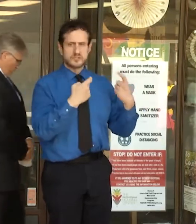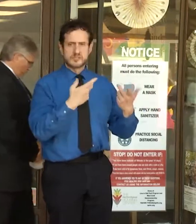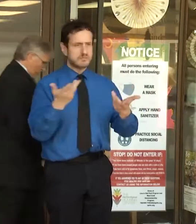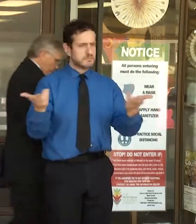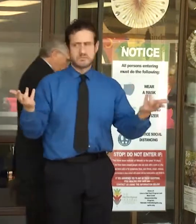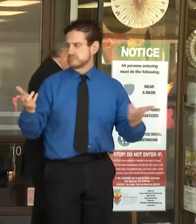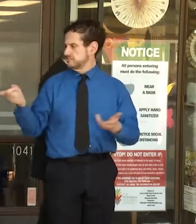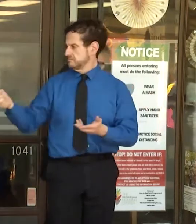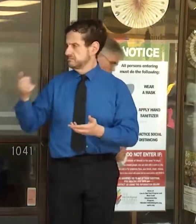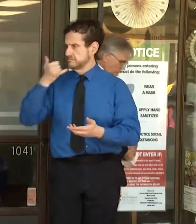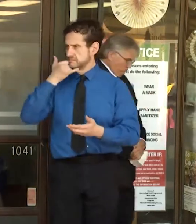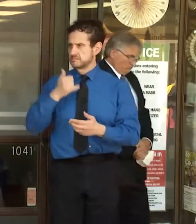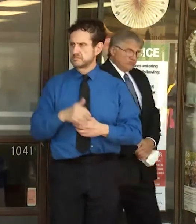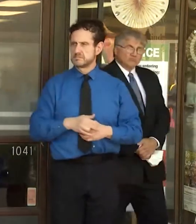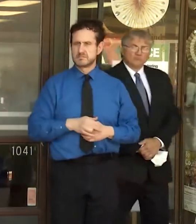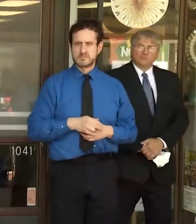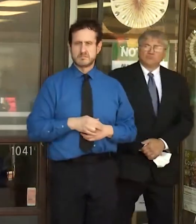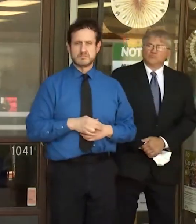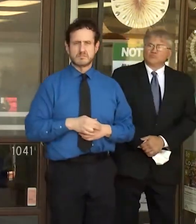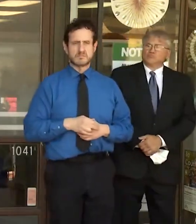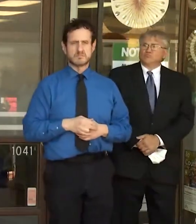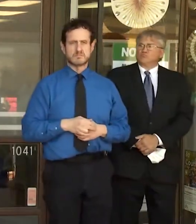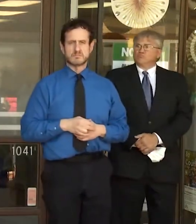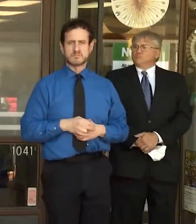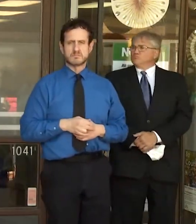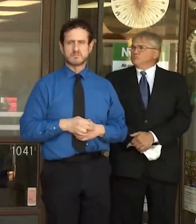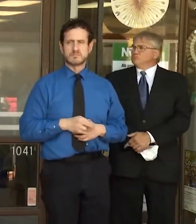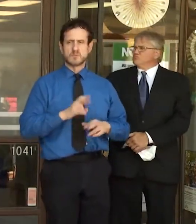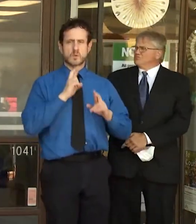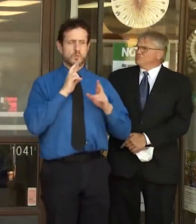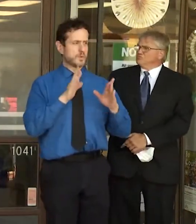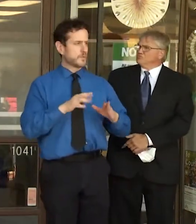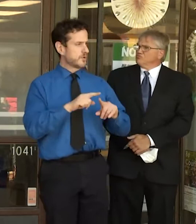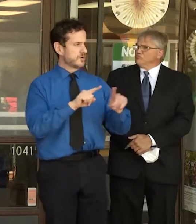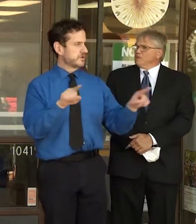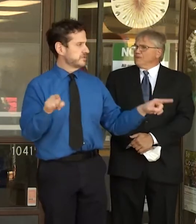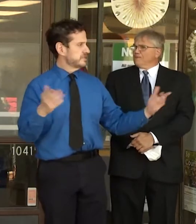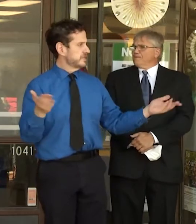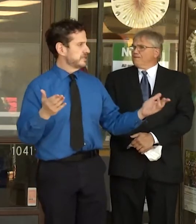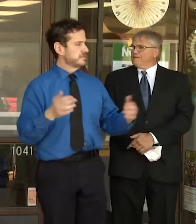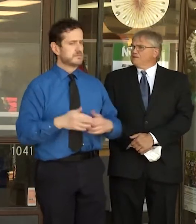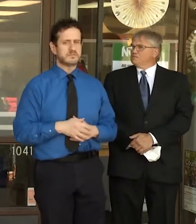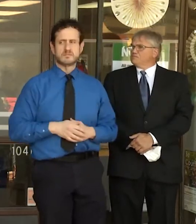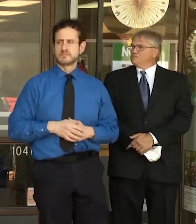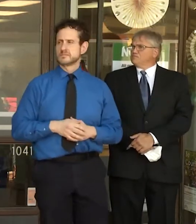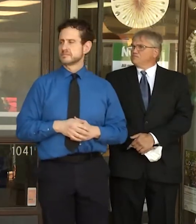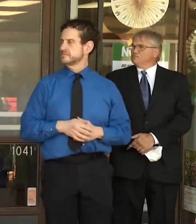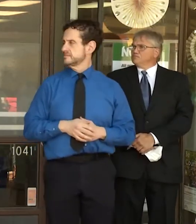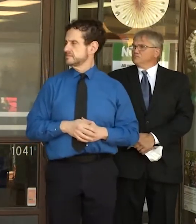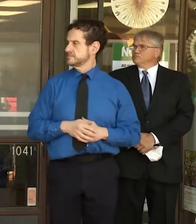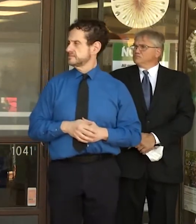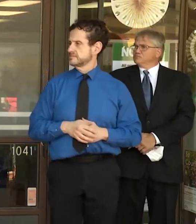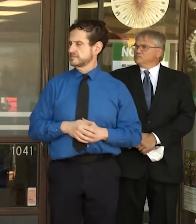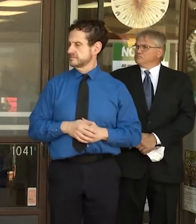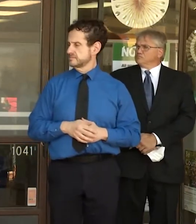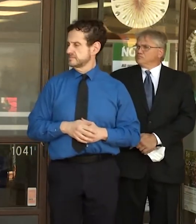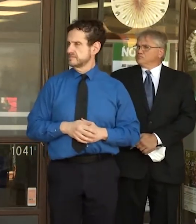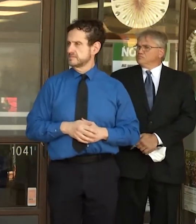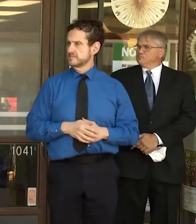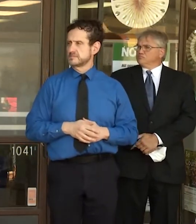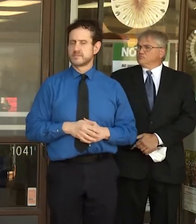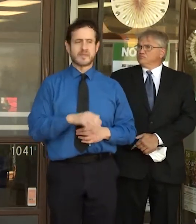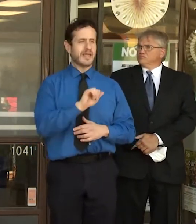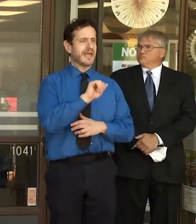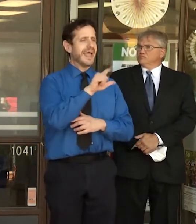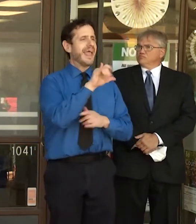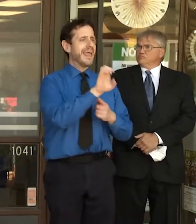Yeah. Does anybody else, any other reporter questions here? All right, go ahead. We have Alice from the